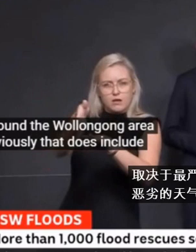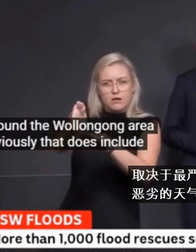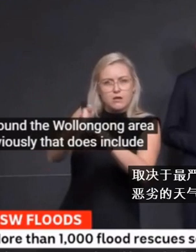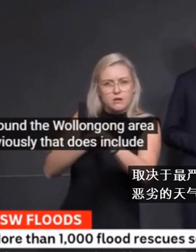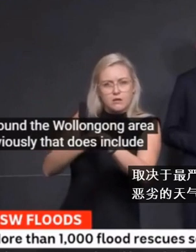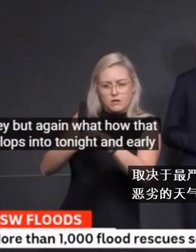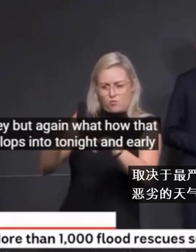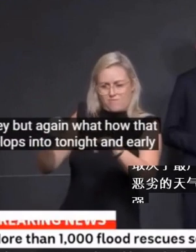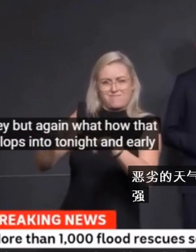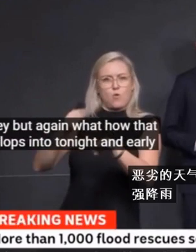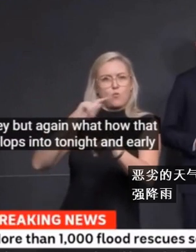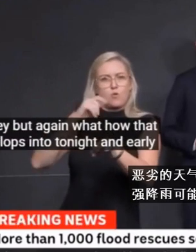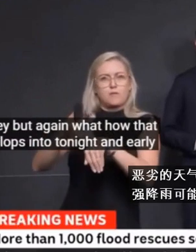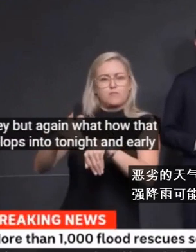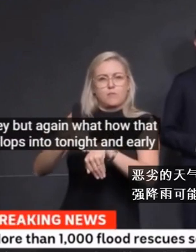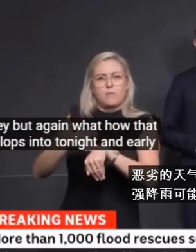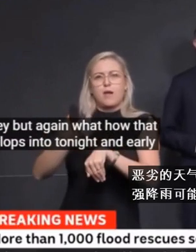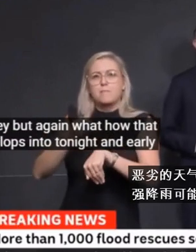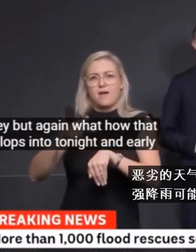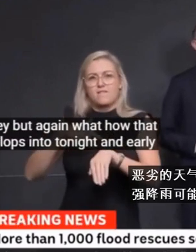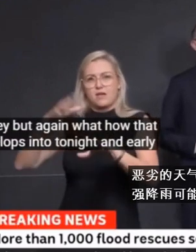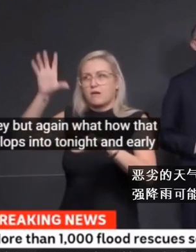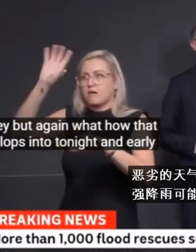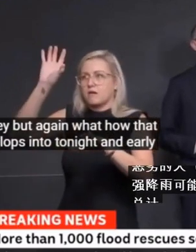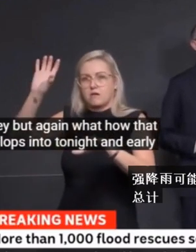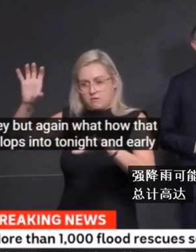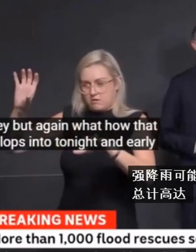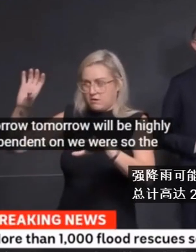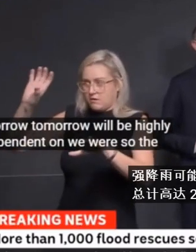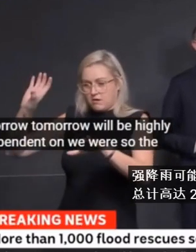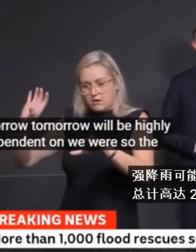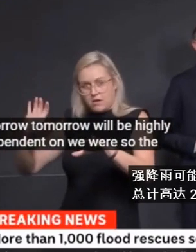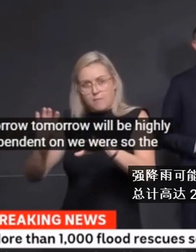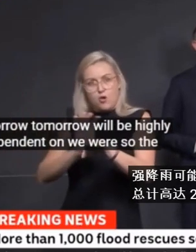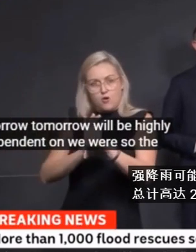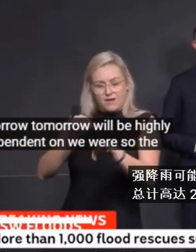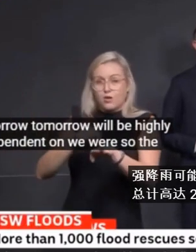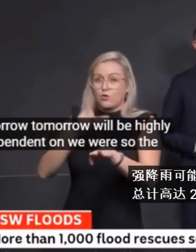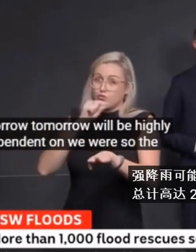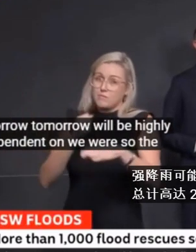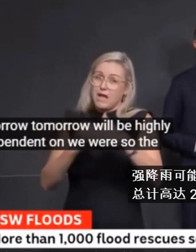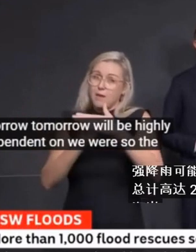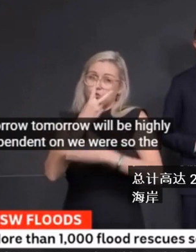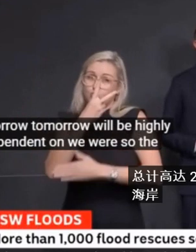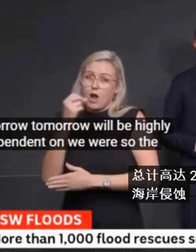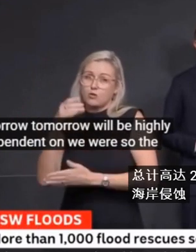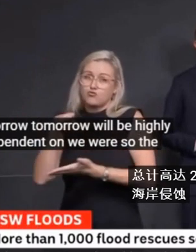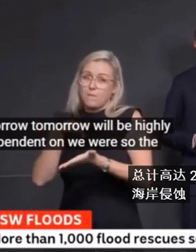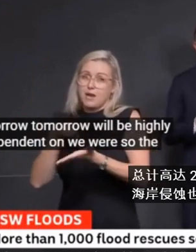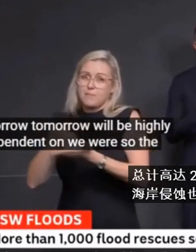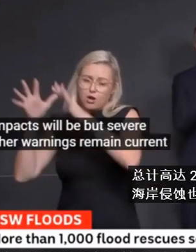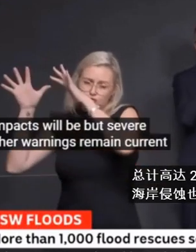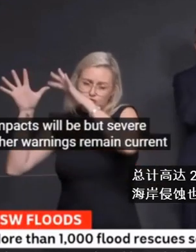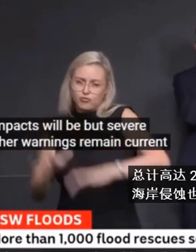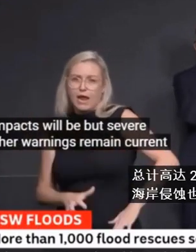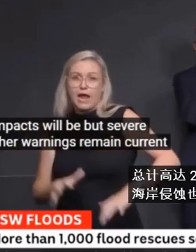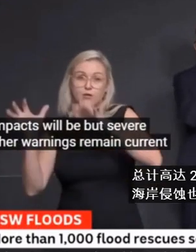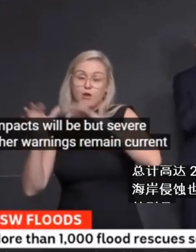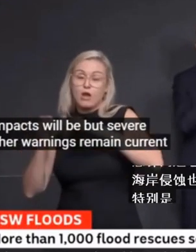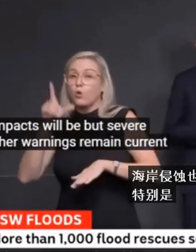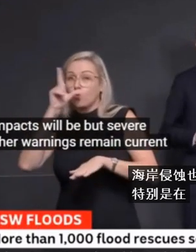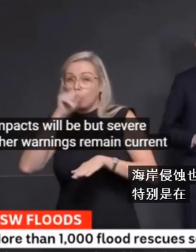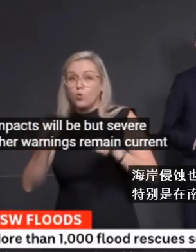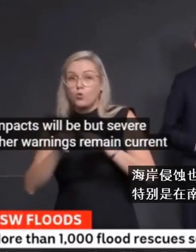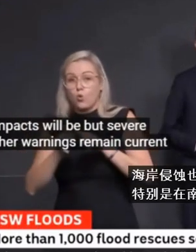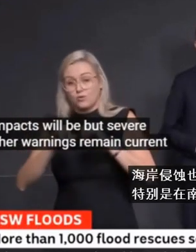weather warnings remain current. Heavy rainfall is likely, with isolated totals up to 200 millimetres possible. Coastal erosion is also quite